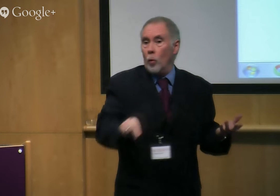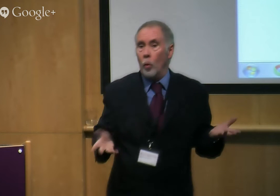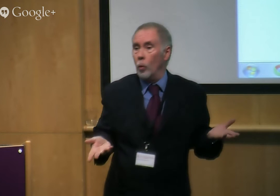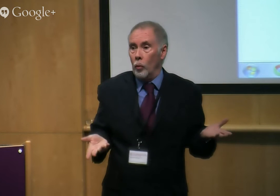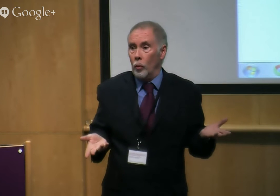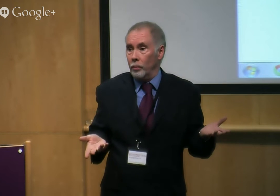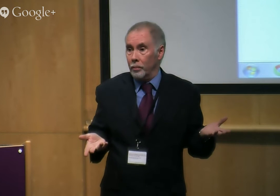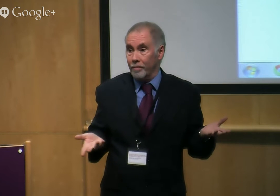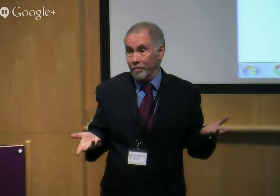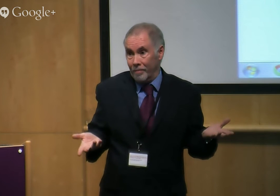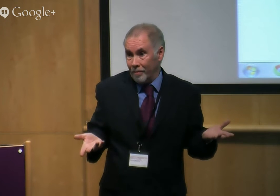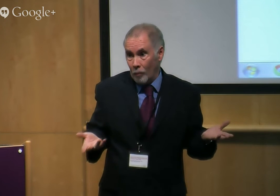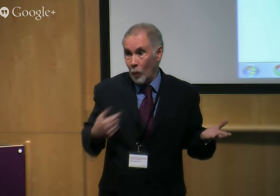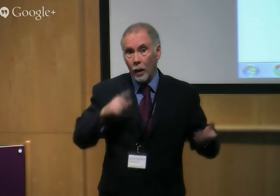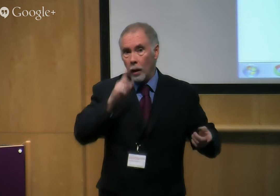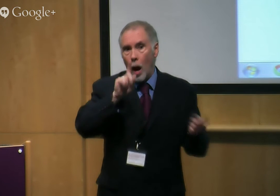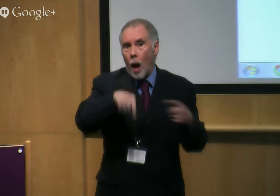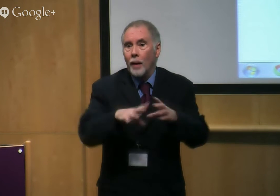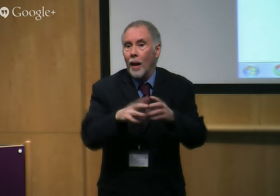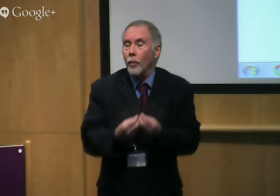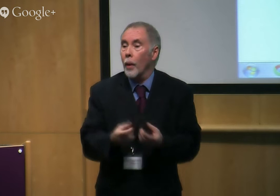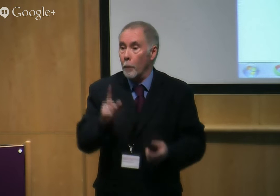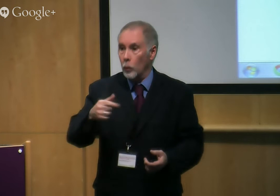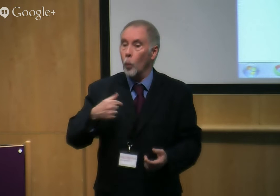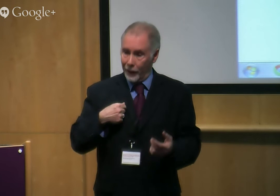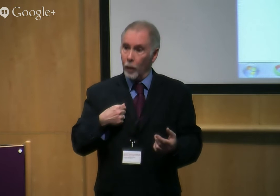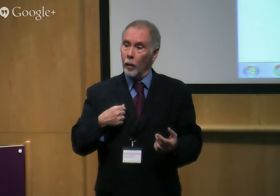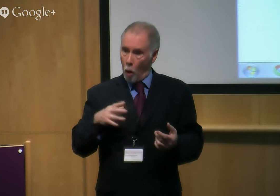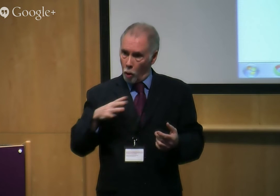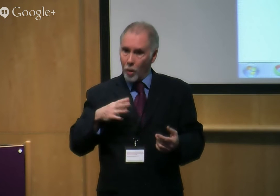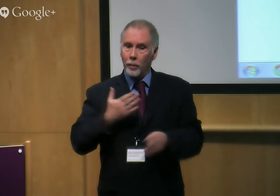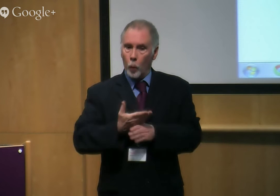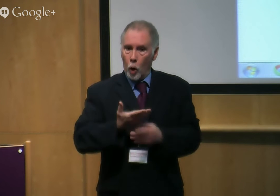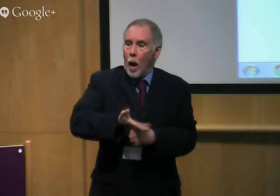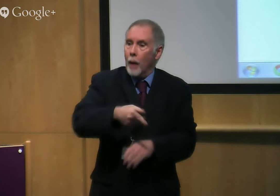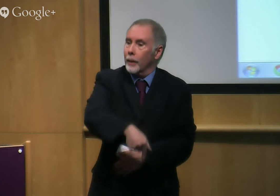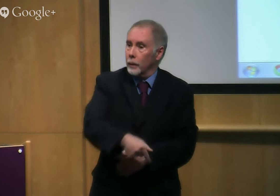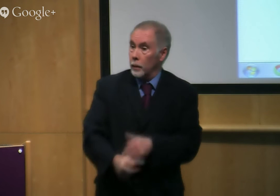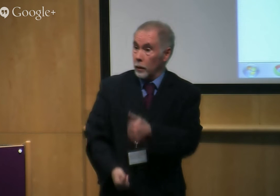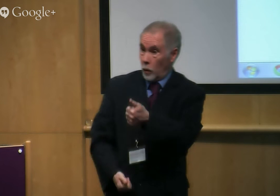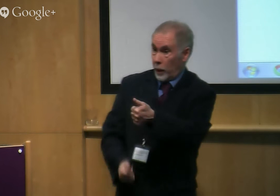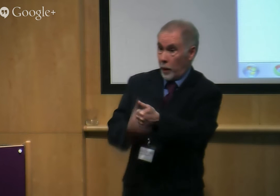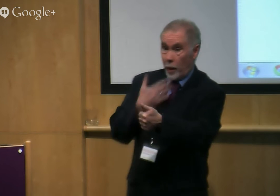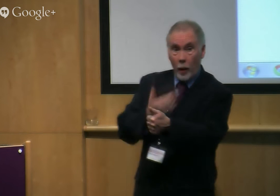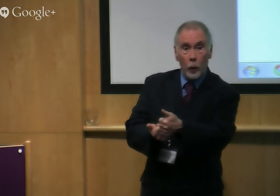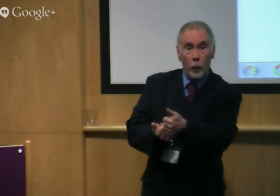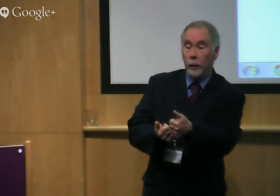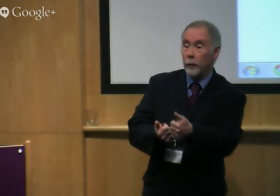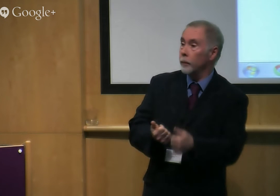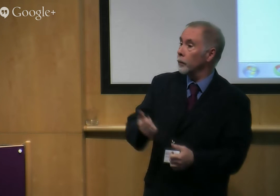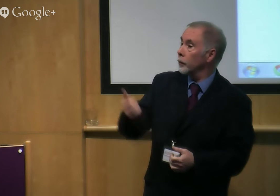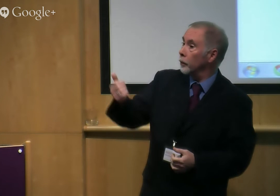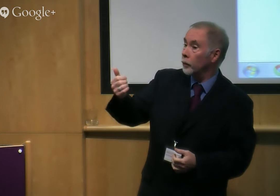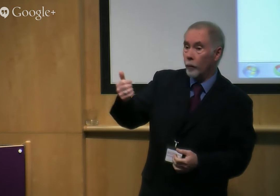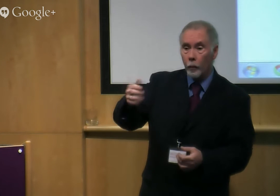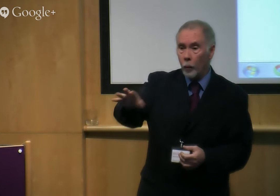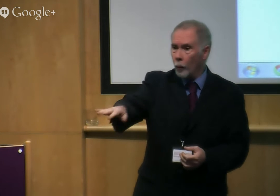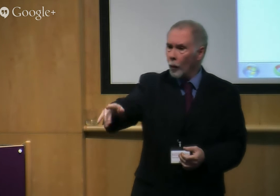only come forward with 3 or 4 deaf people in the examples of 3 or 4 deaf people. So we are already working on collating that data and